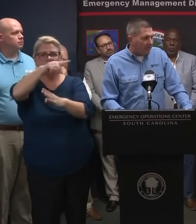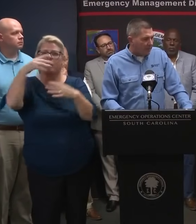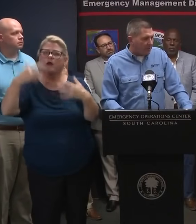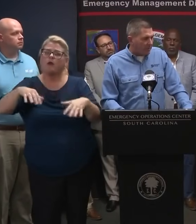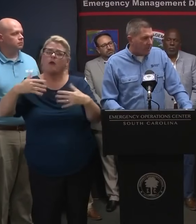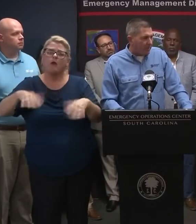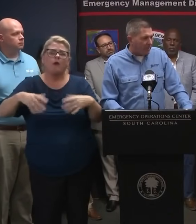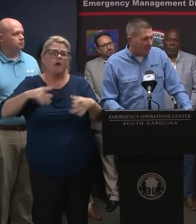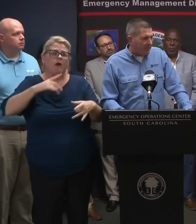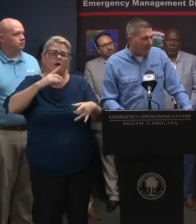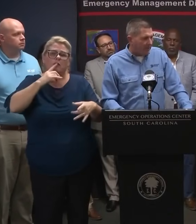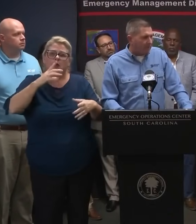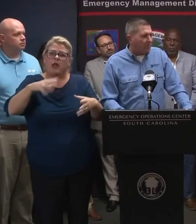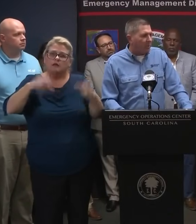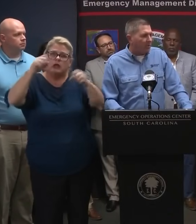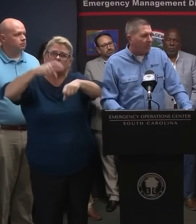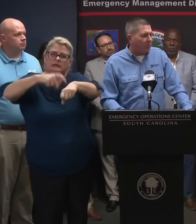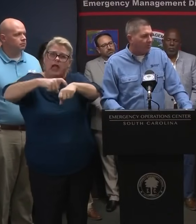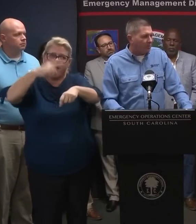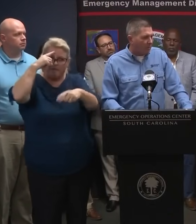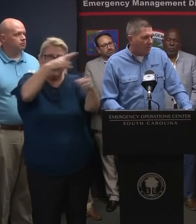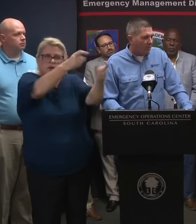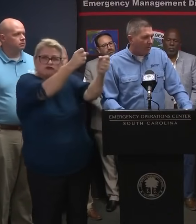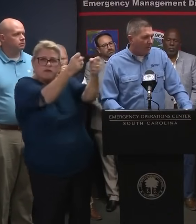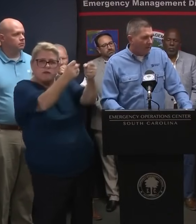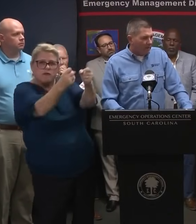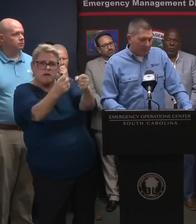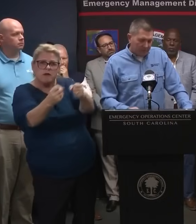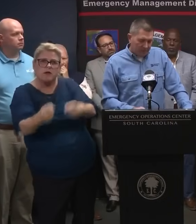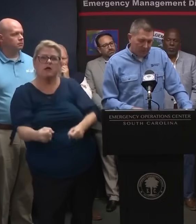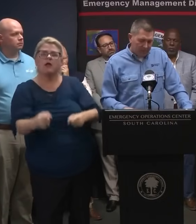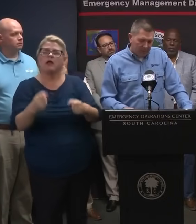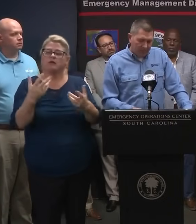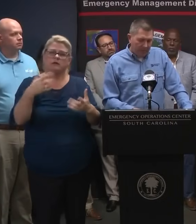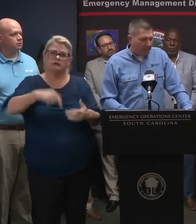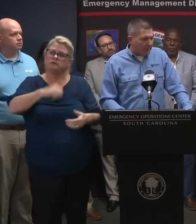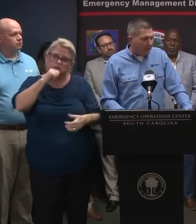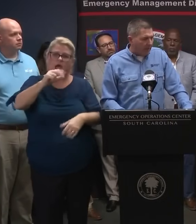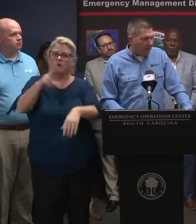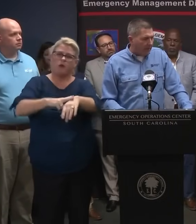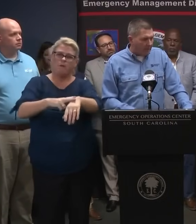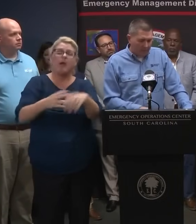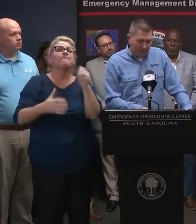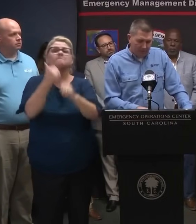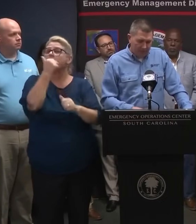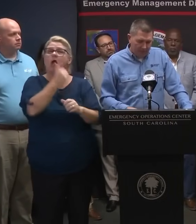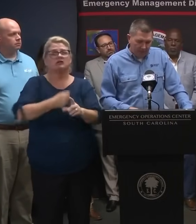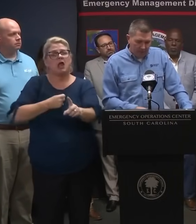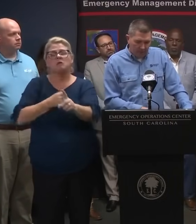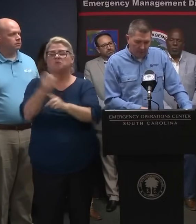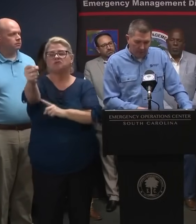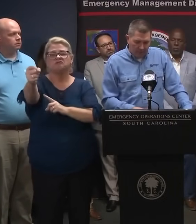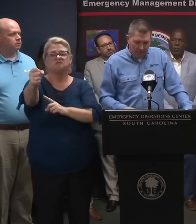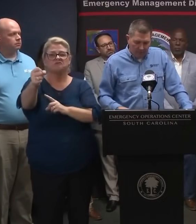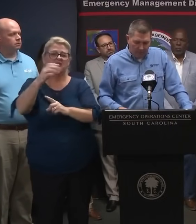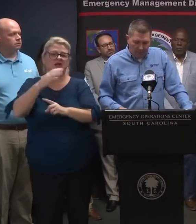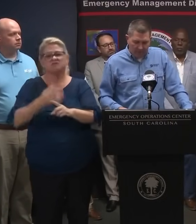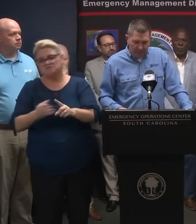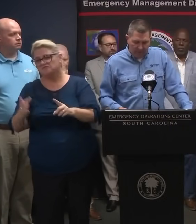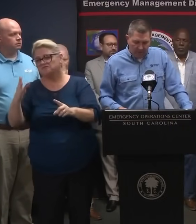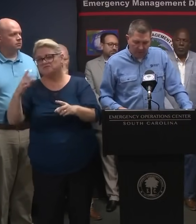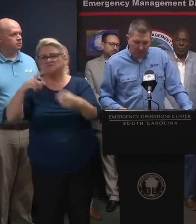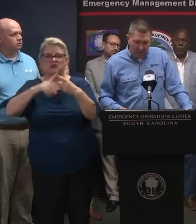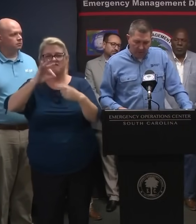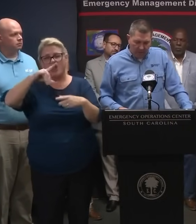for these resources to come here. This was an unusual storm. Usually storms come in and hit us direct. They come into the Gulf, go